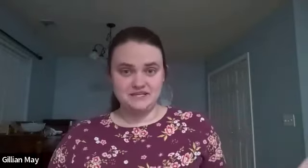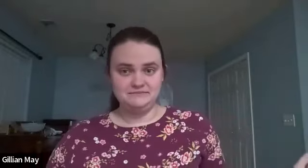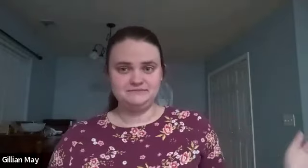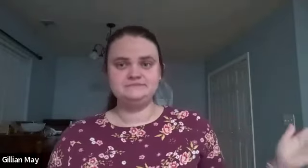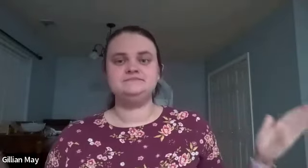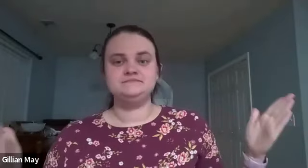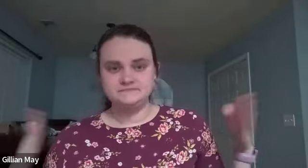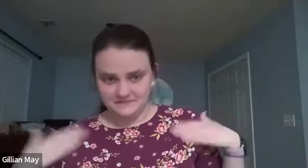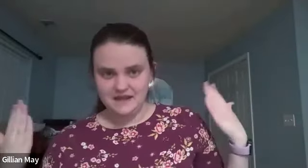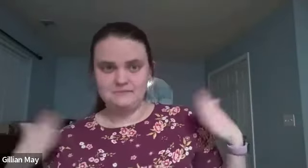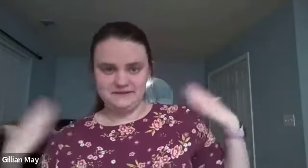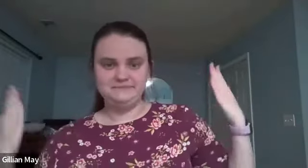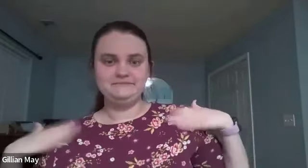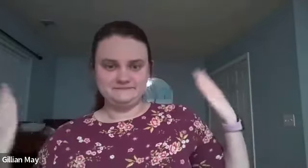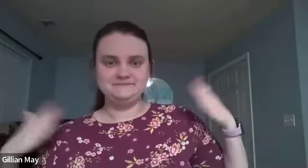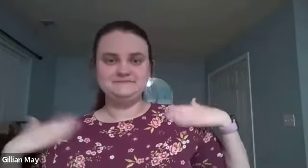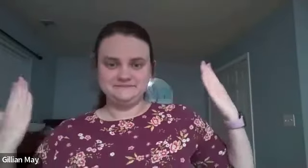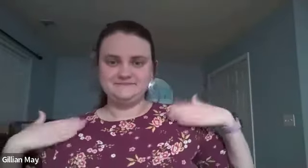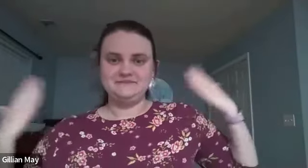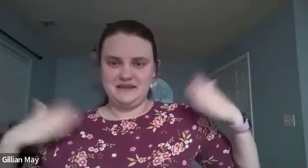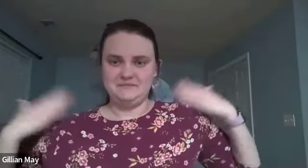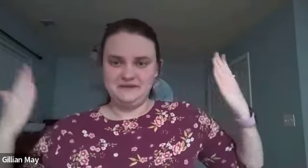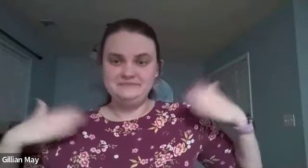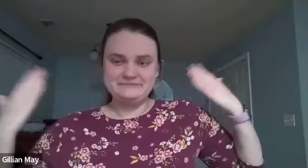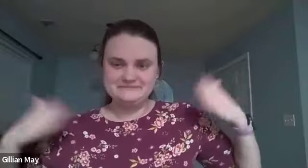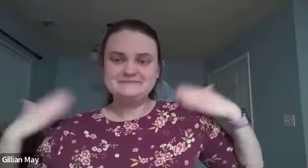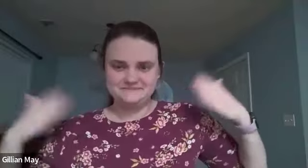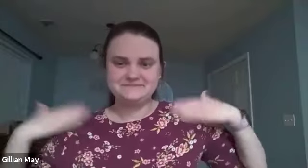happy, happy, happy.